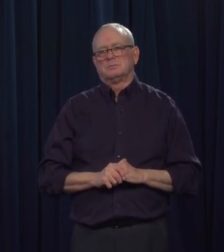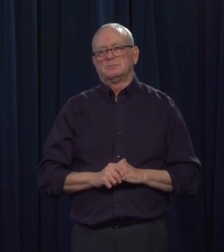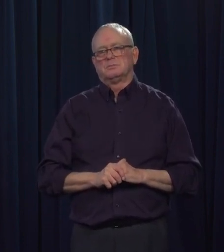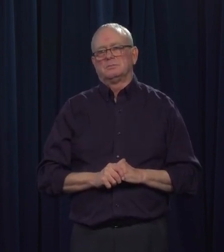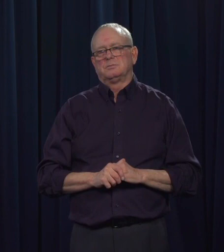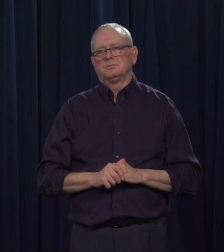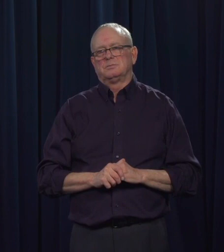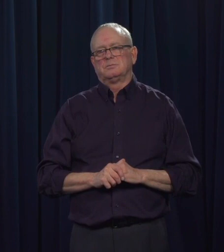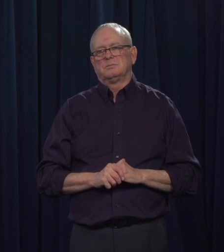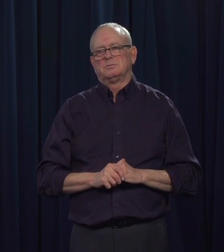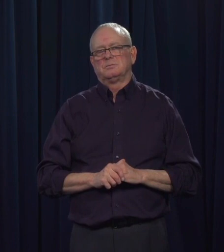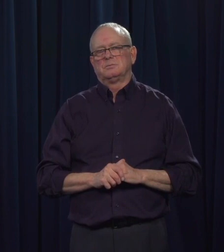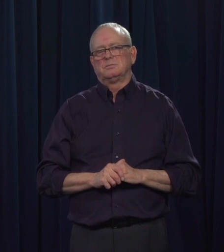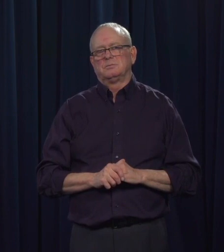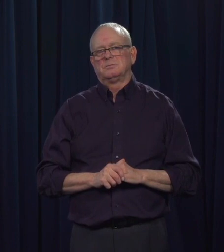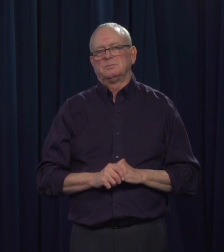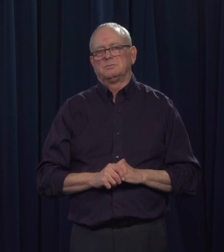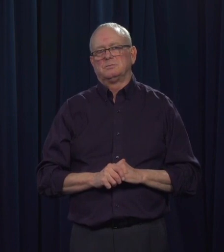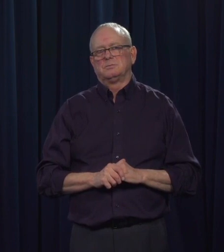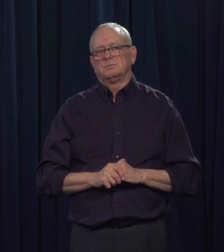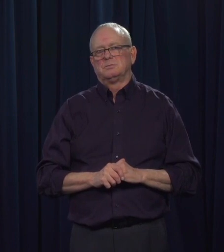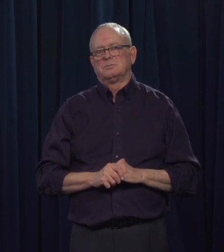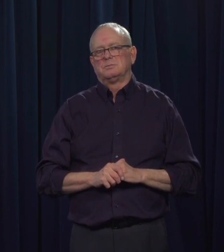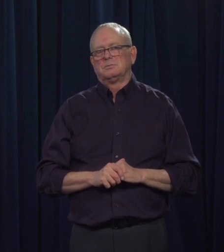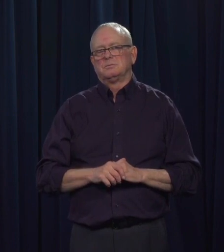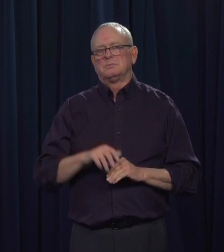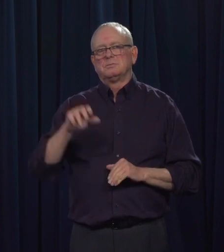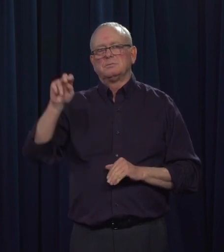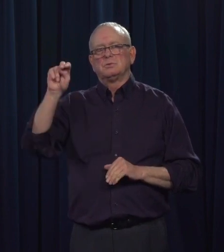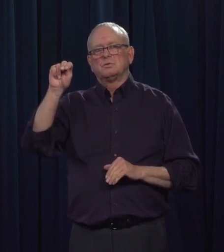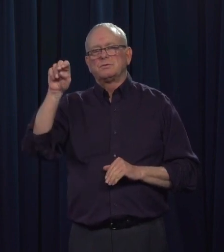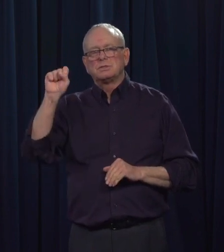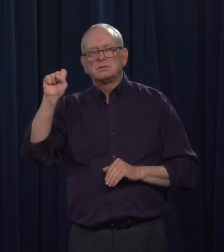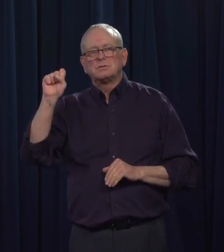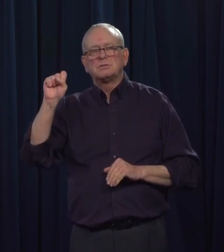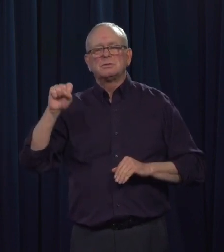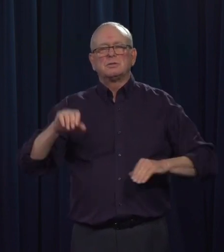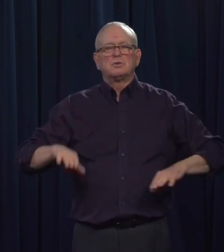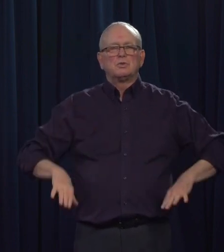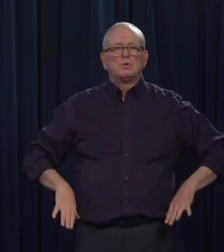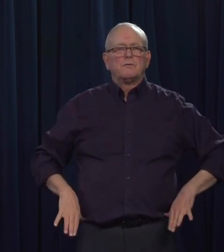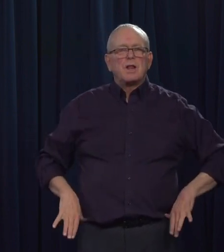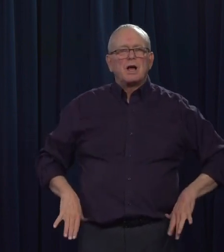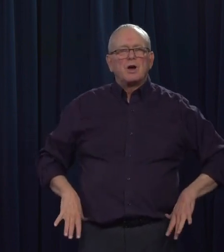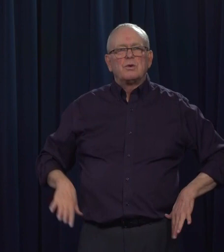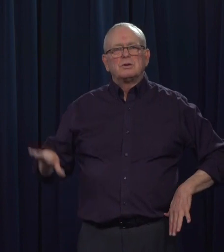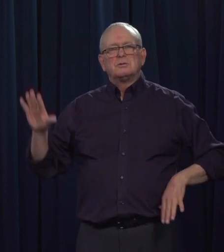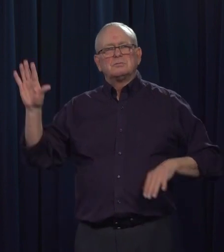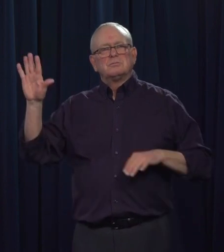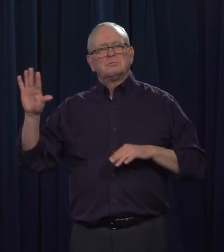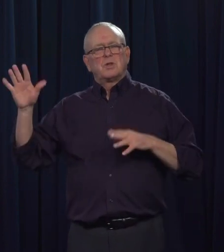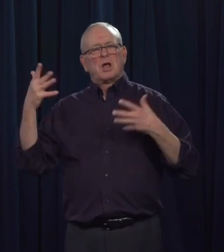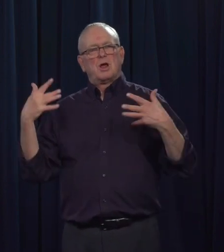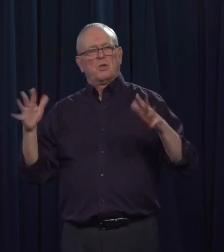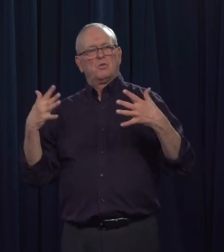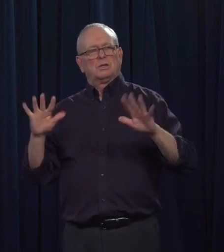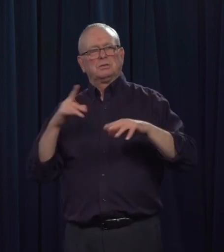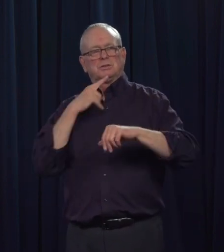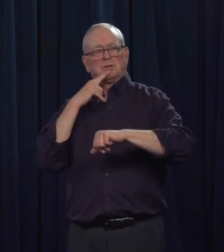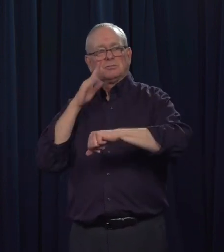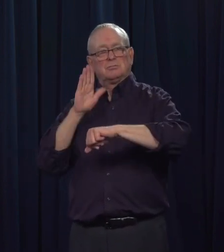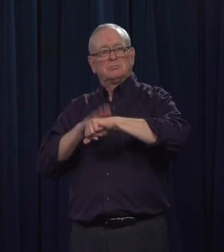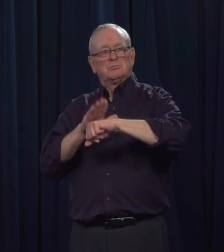We've heard about other provinces like Nova Scotia and Newfoundland saying that those who enter their province need to self-isolate. Are we at that point here in